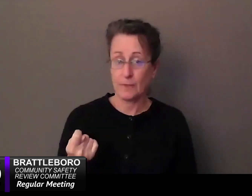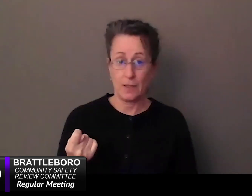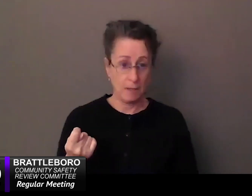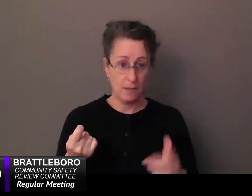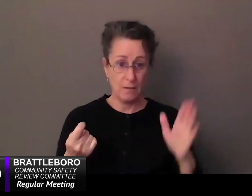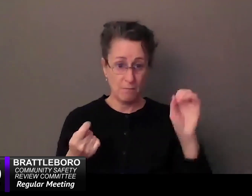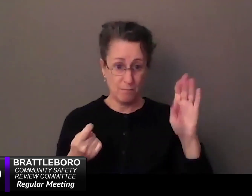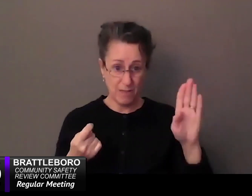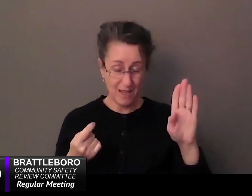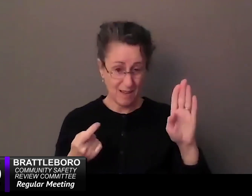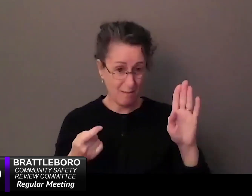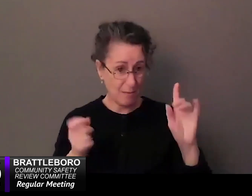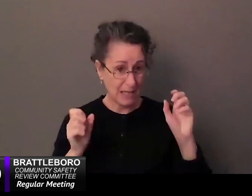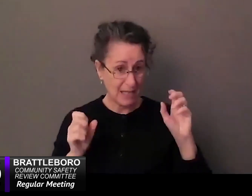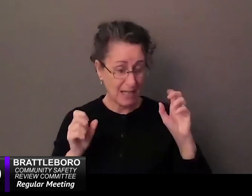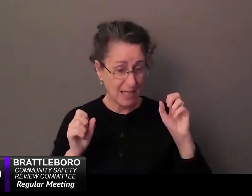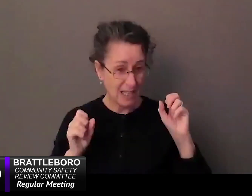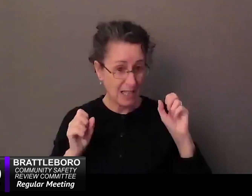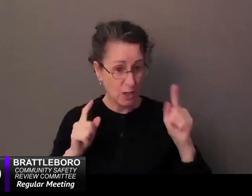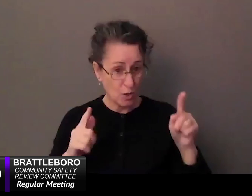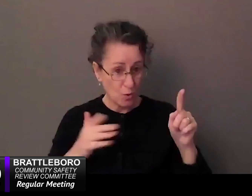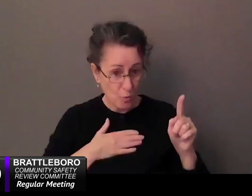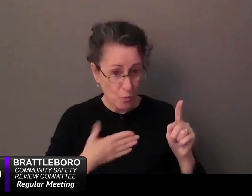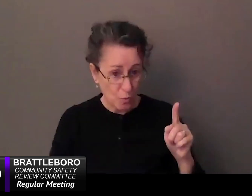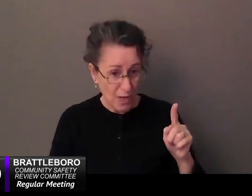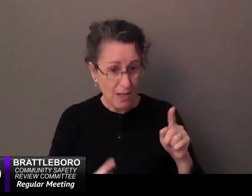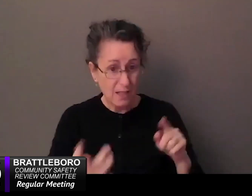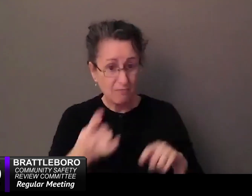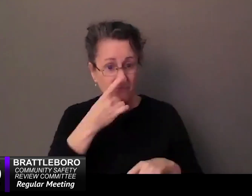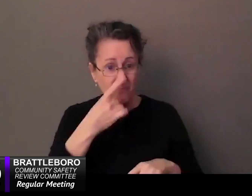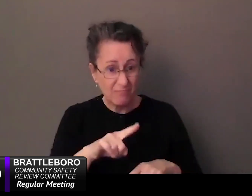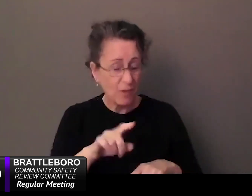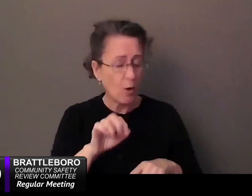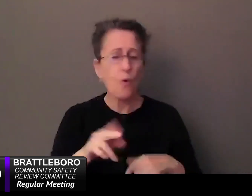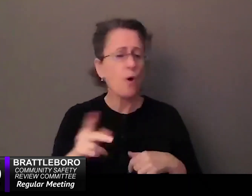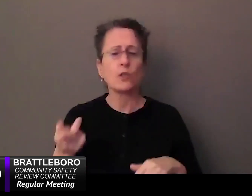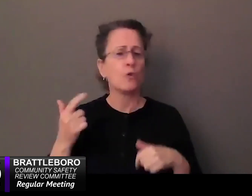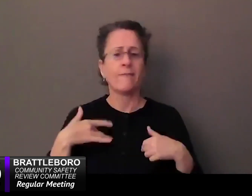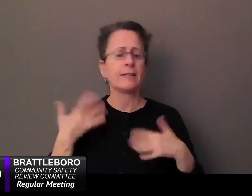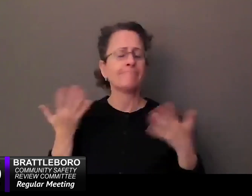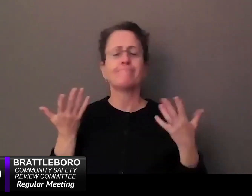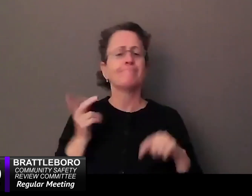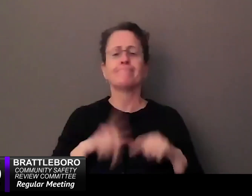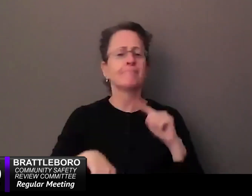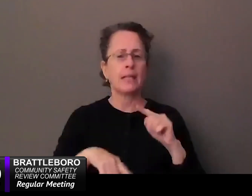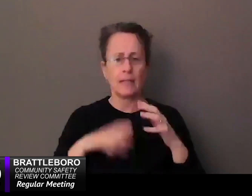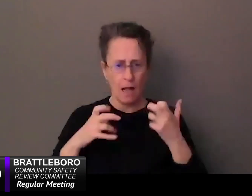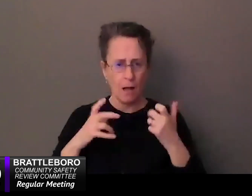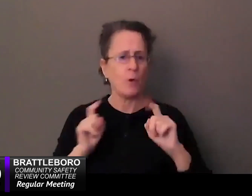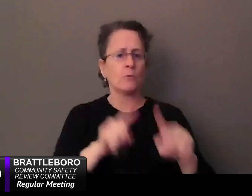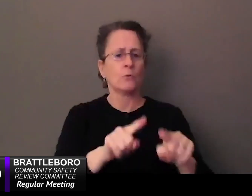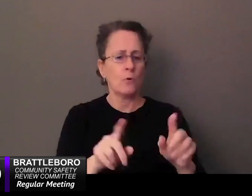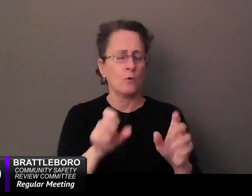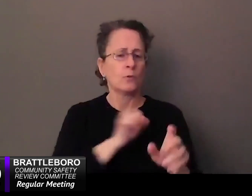the Tuesday night meetings here, even though it's a conflict with the select board, or is that something you'd like us to further